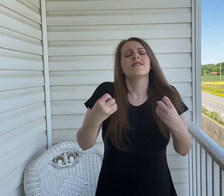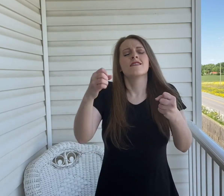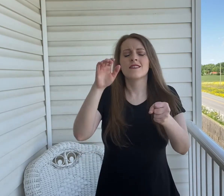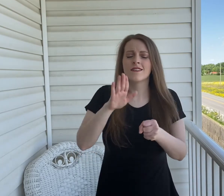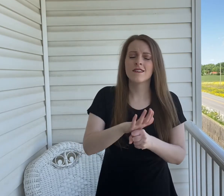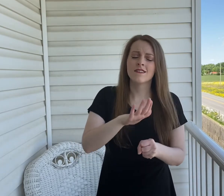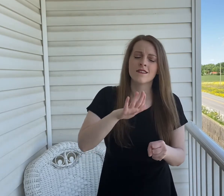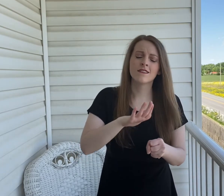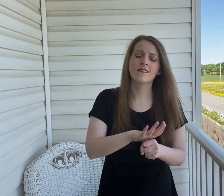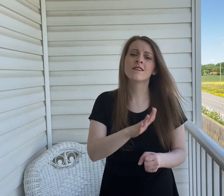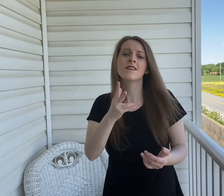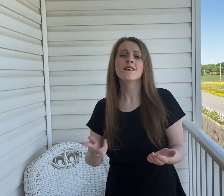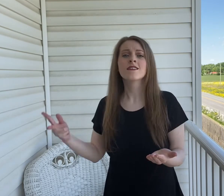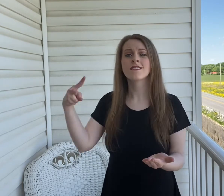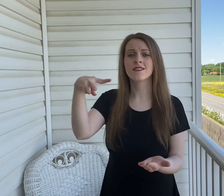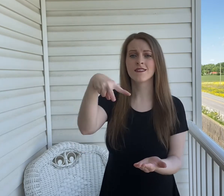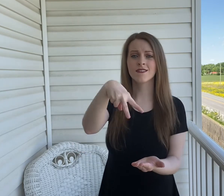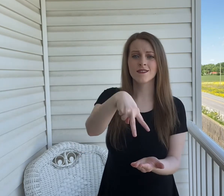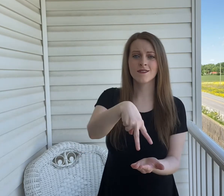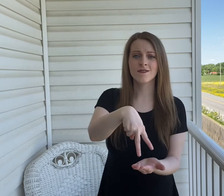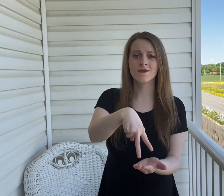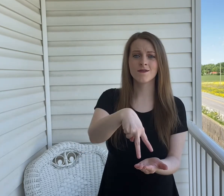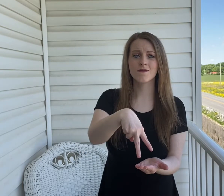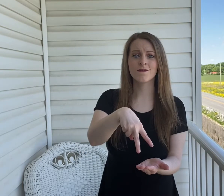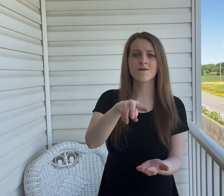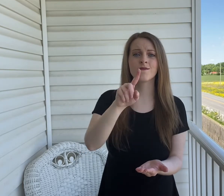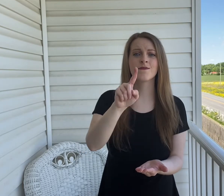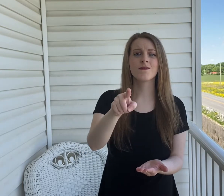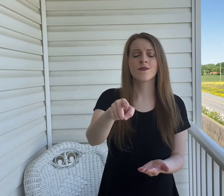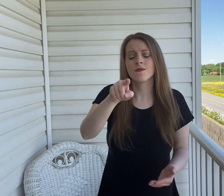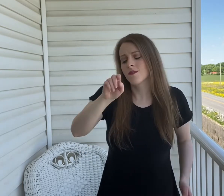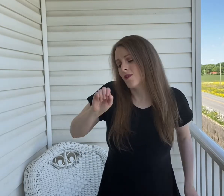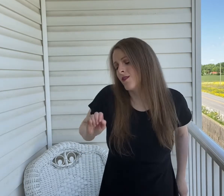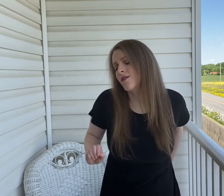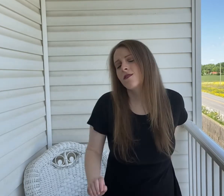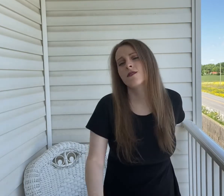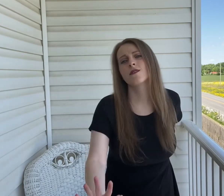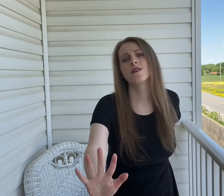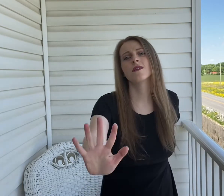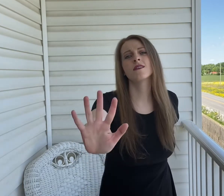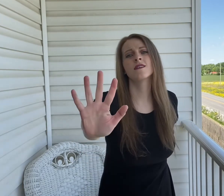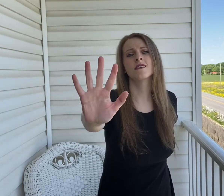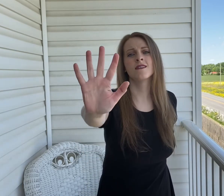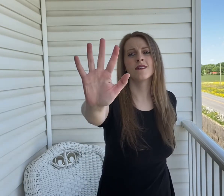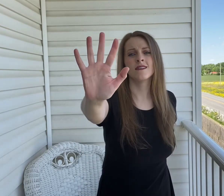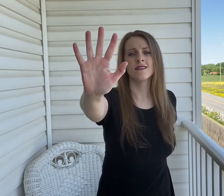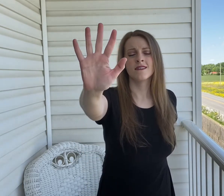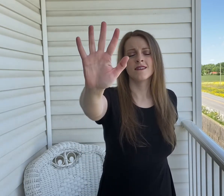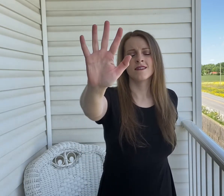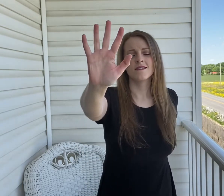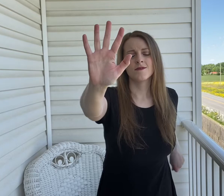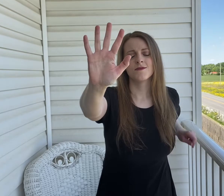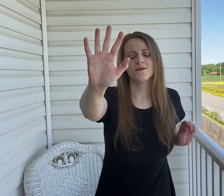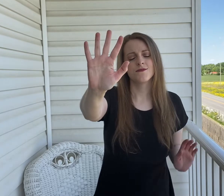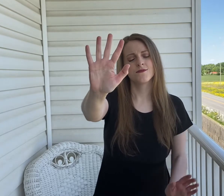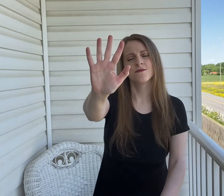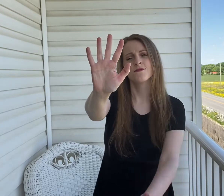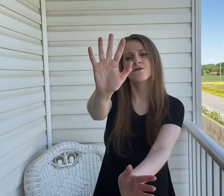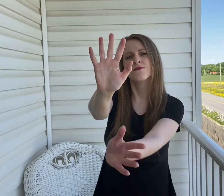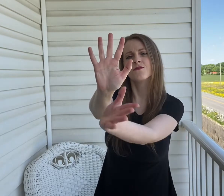strong enough to stand, if you can reach out your